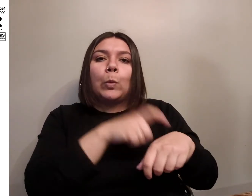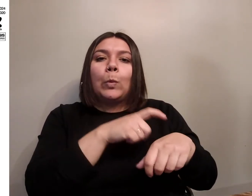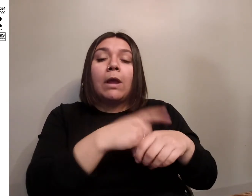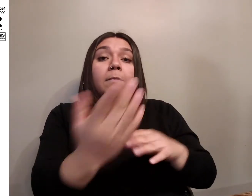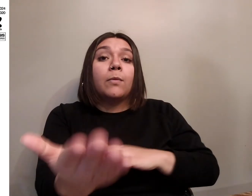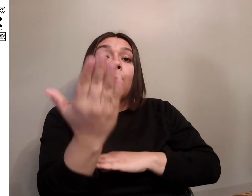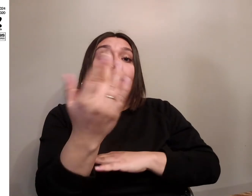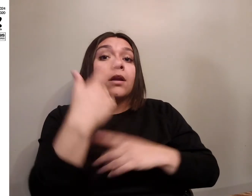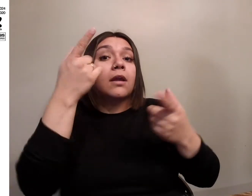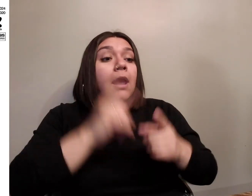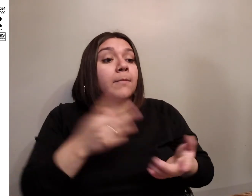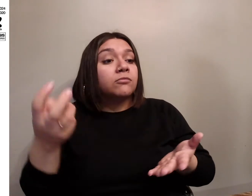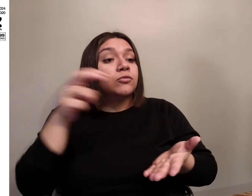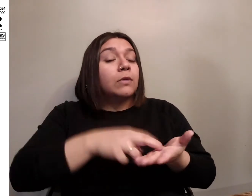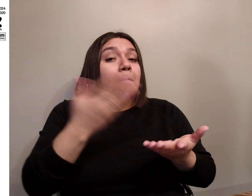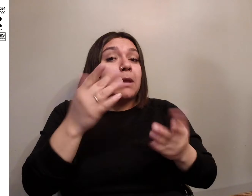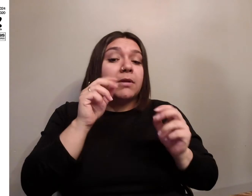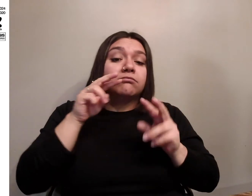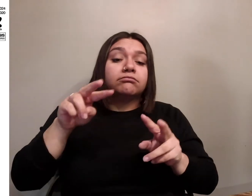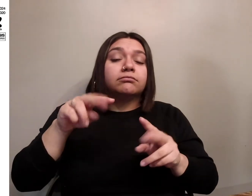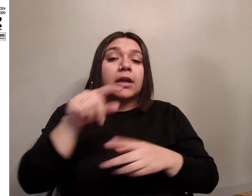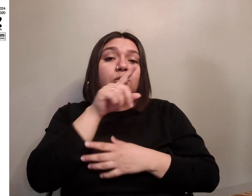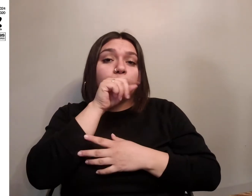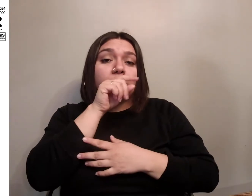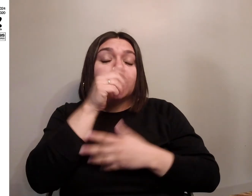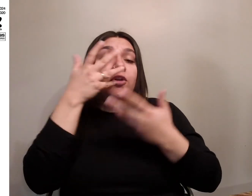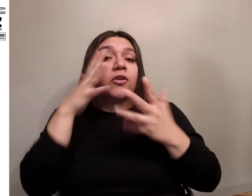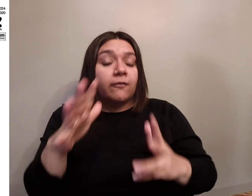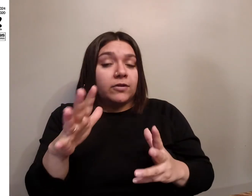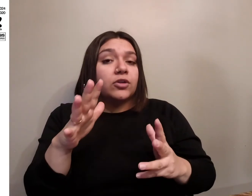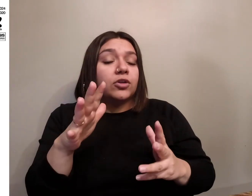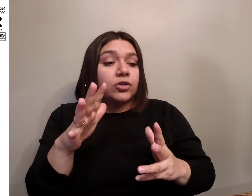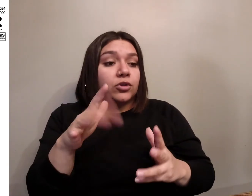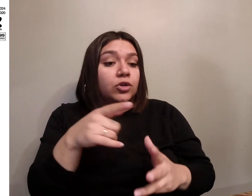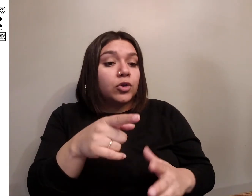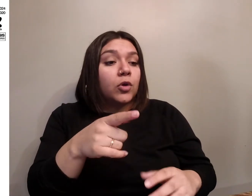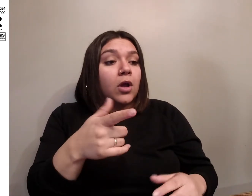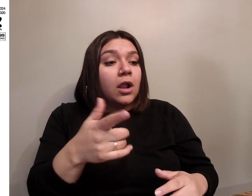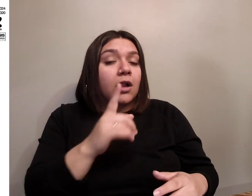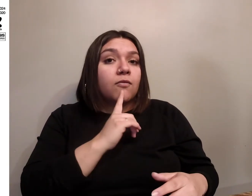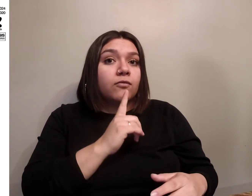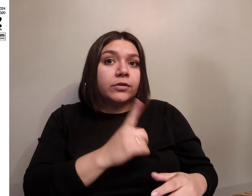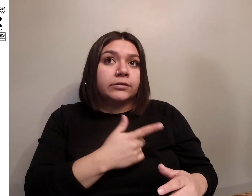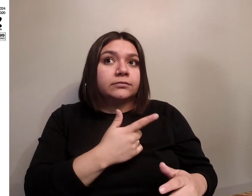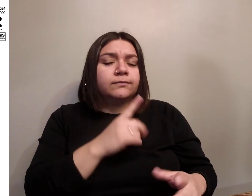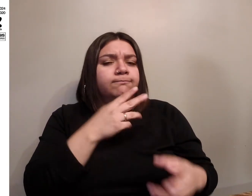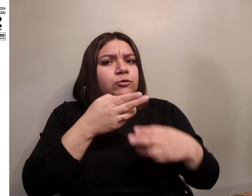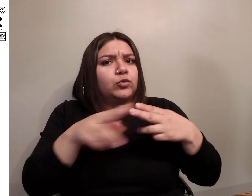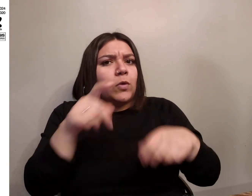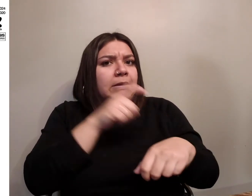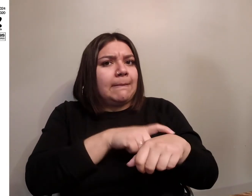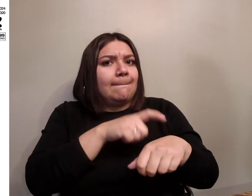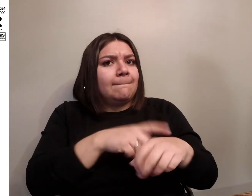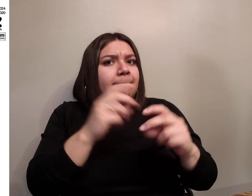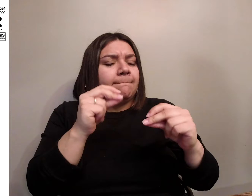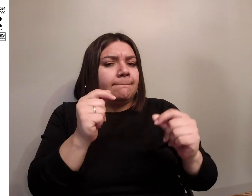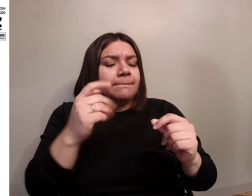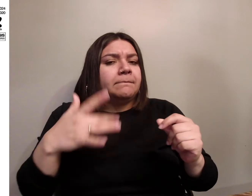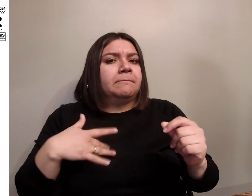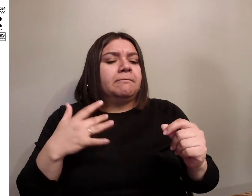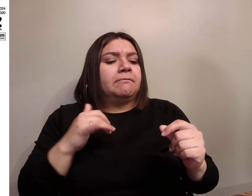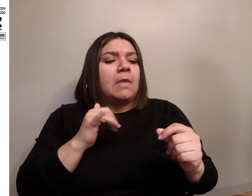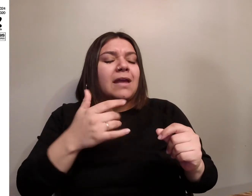planet. In a brief moment in the morning, you get up, you might look at Twitter, and you will get,